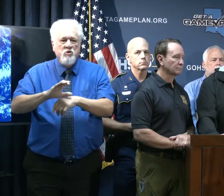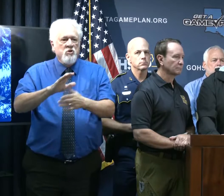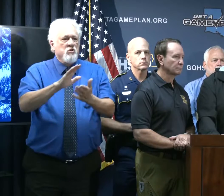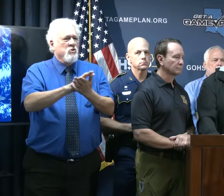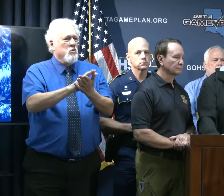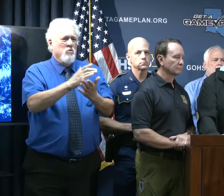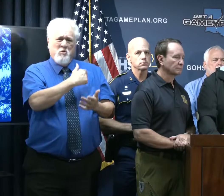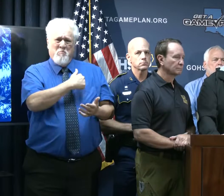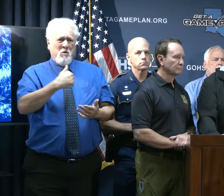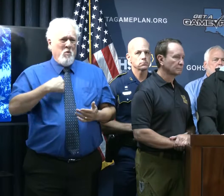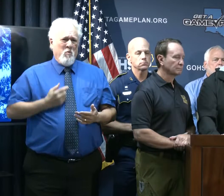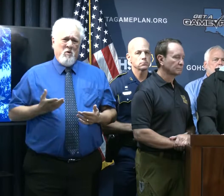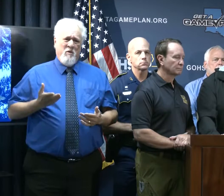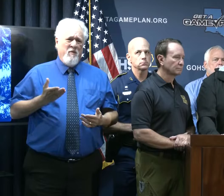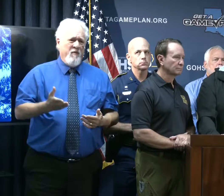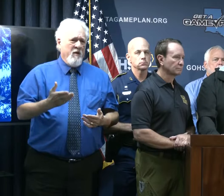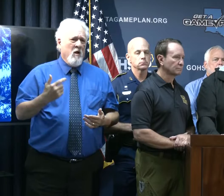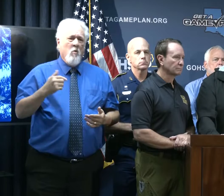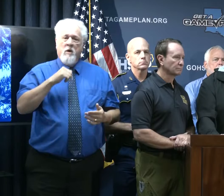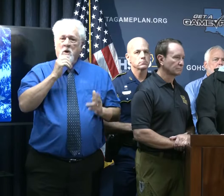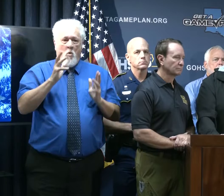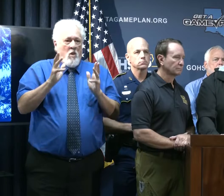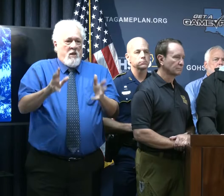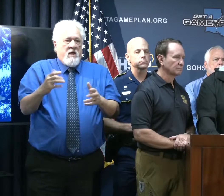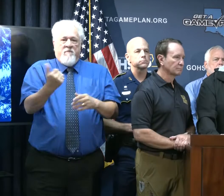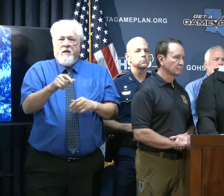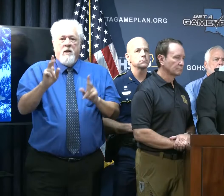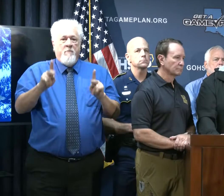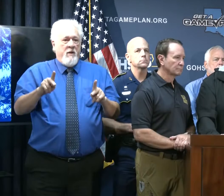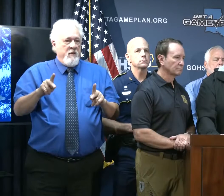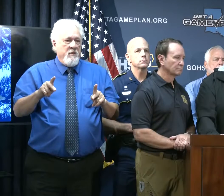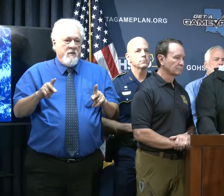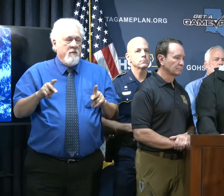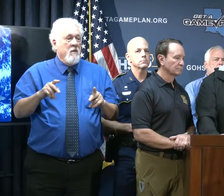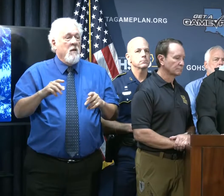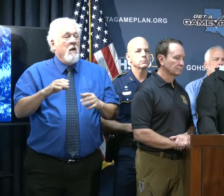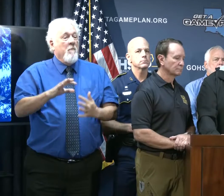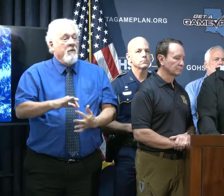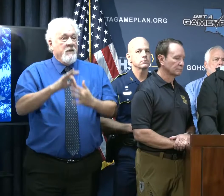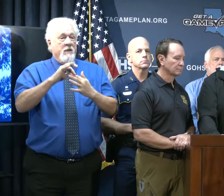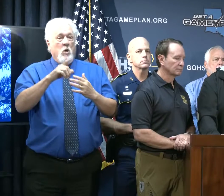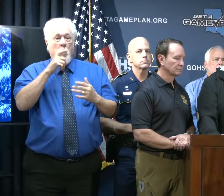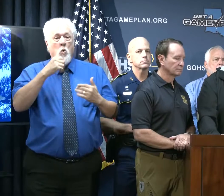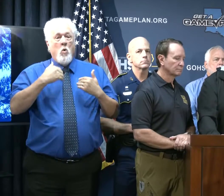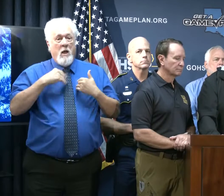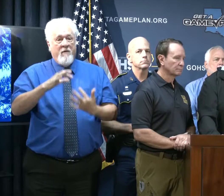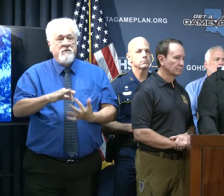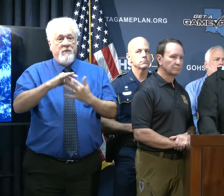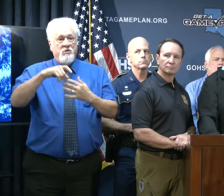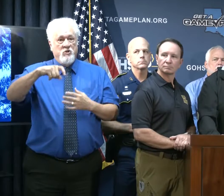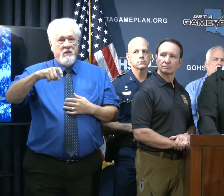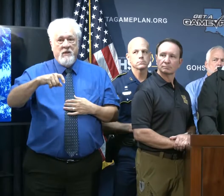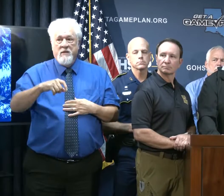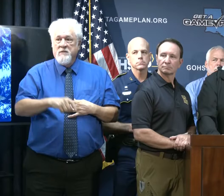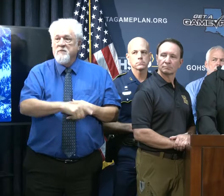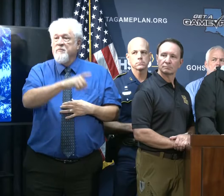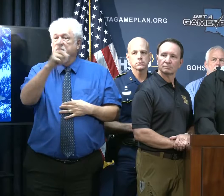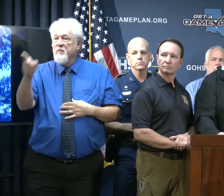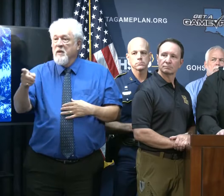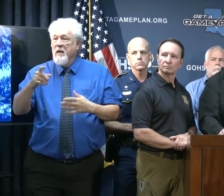we're always there, and we never leave anyone behind. It's particularly the ones with special needs and medical. Does that